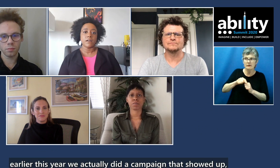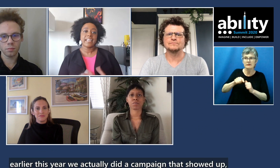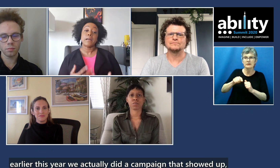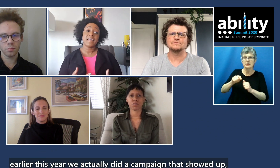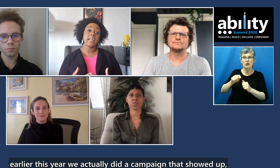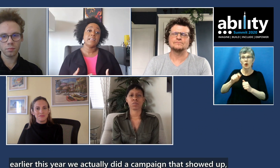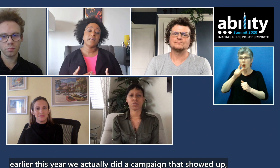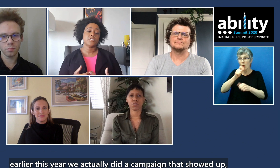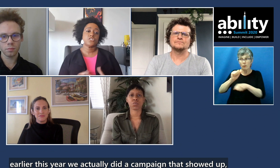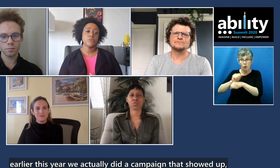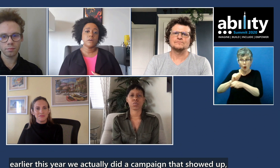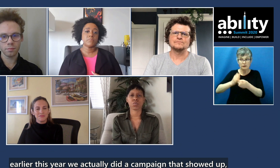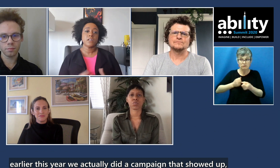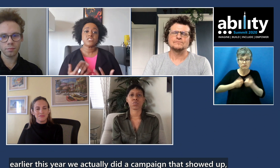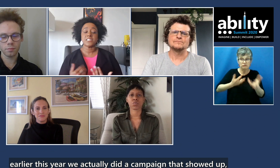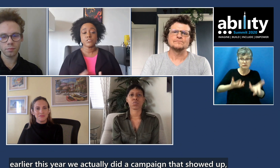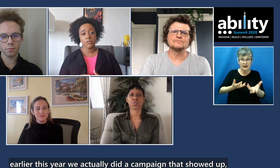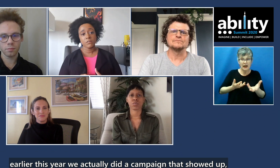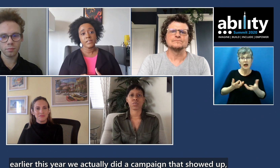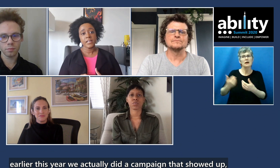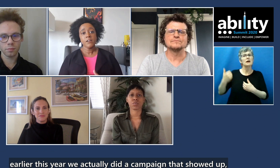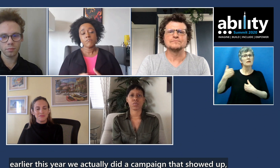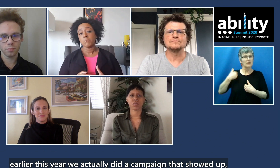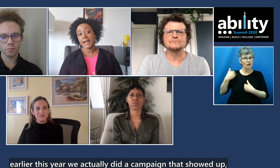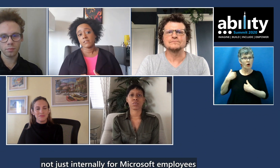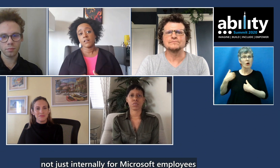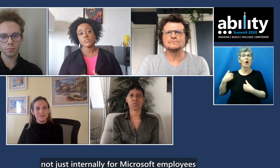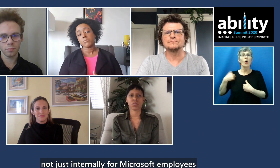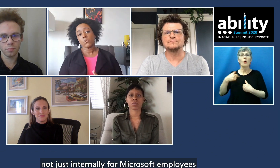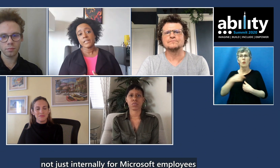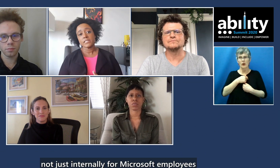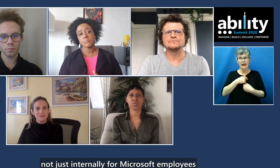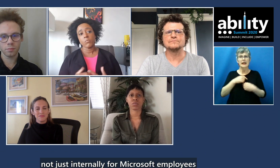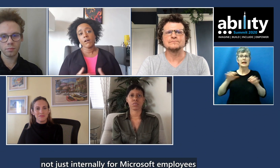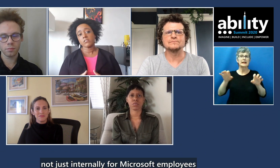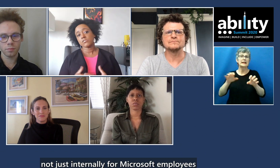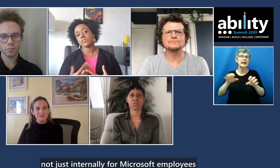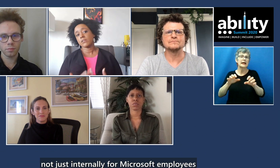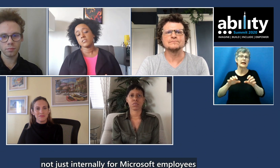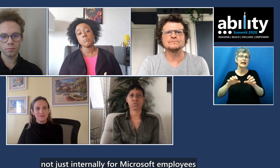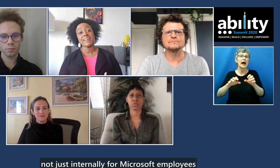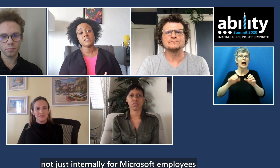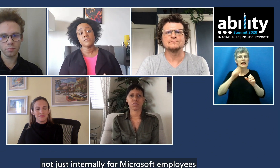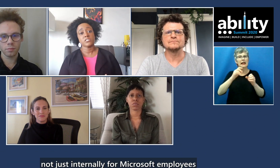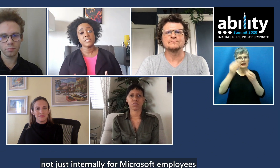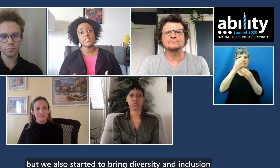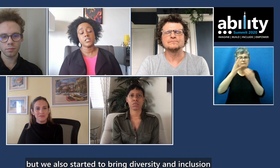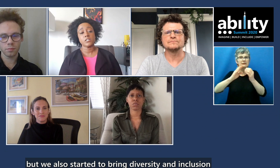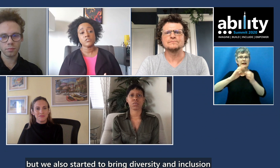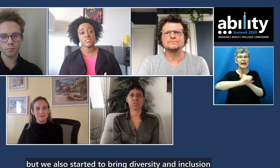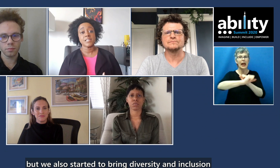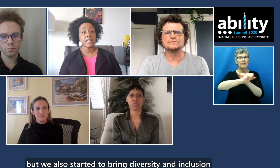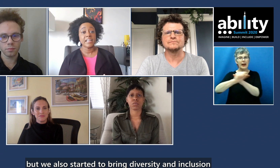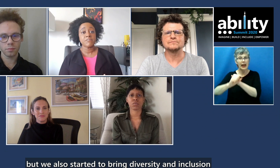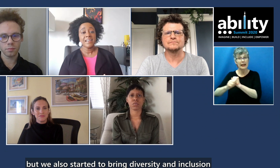did a campaign that showed up not just internally for Microsoft employees, but we also started to bring diversity and inclusion to life